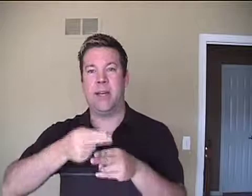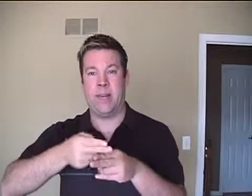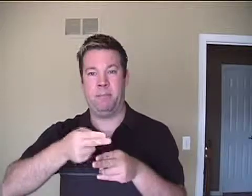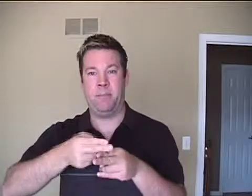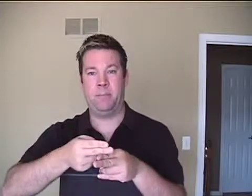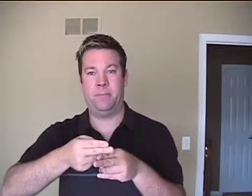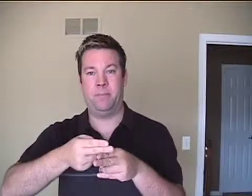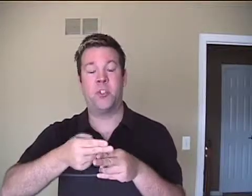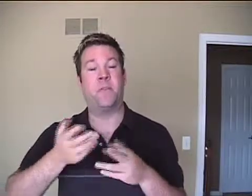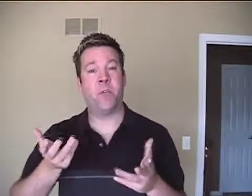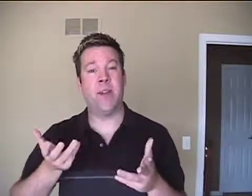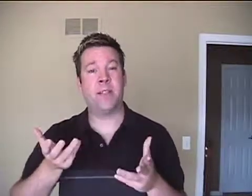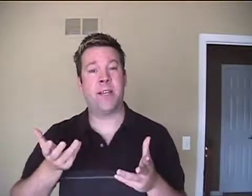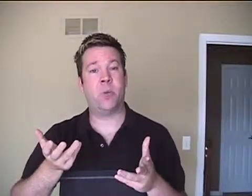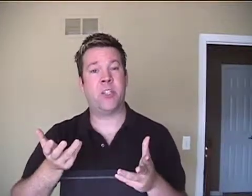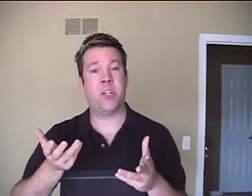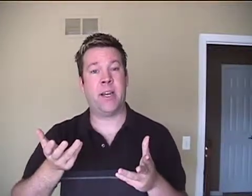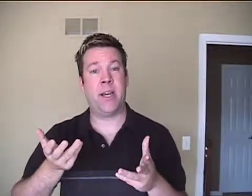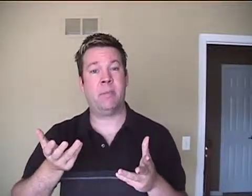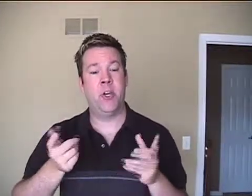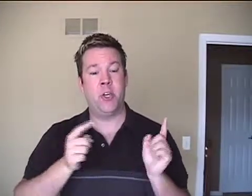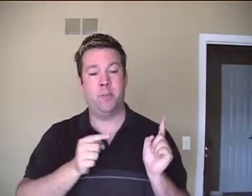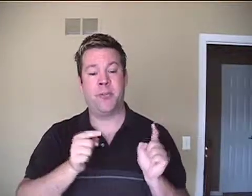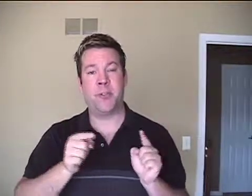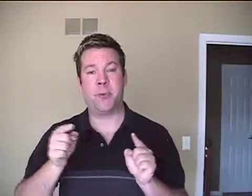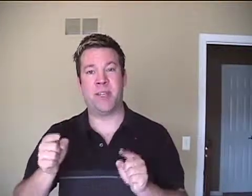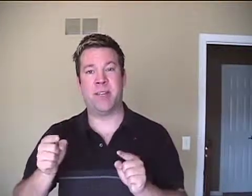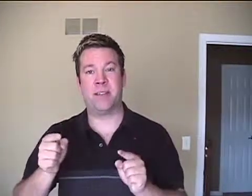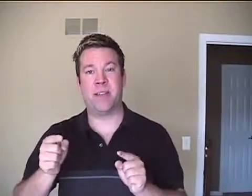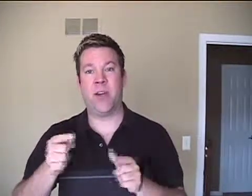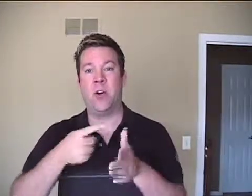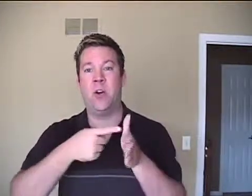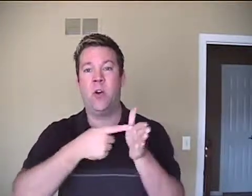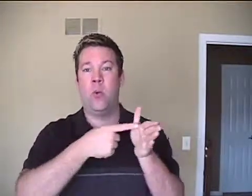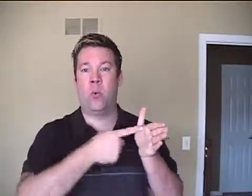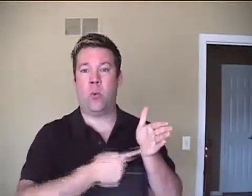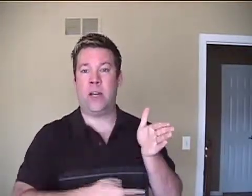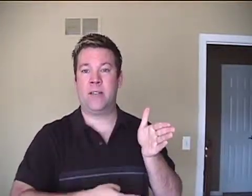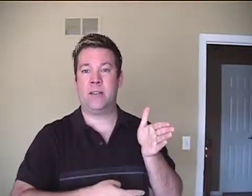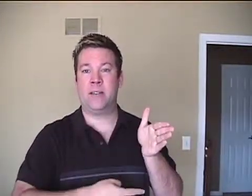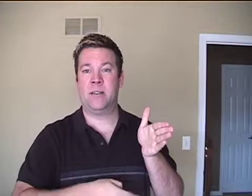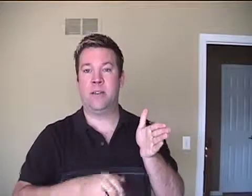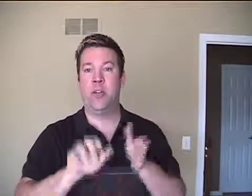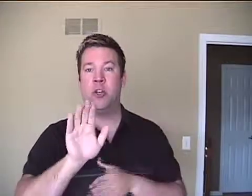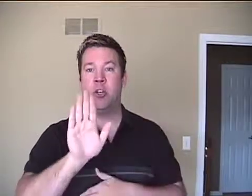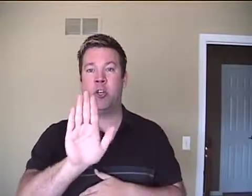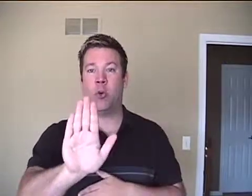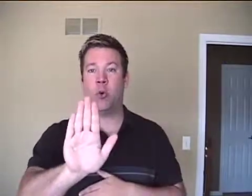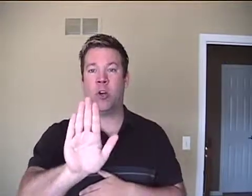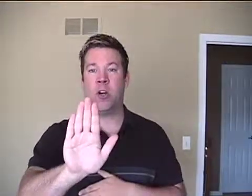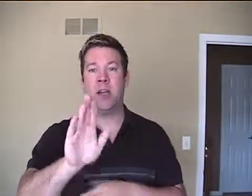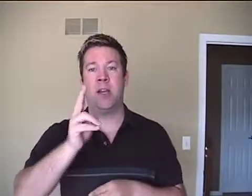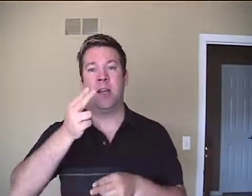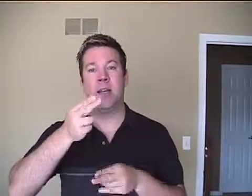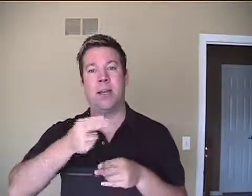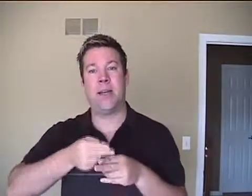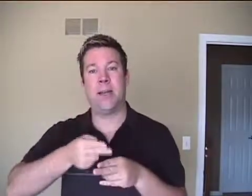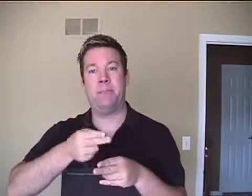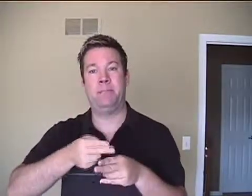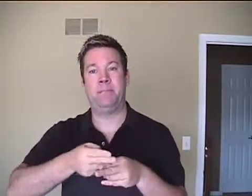name. So if you wanted to say what's your name, you put those 3 signs together. What's your name?